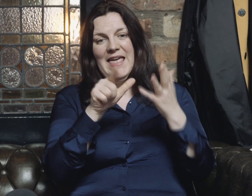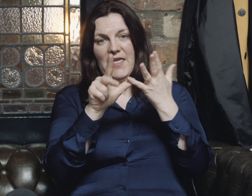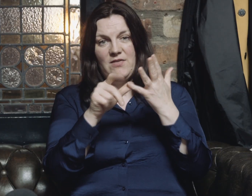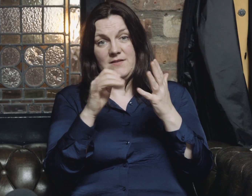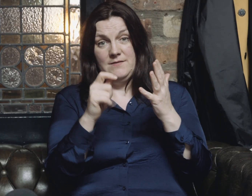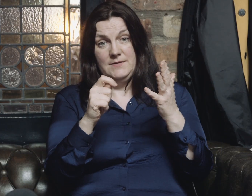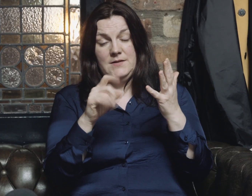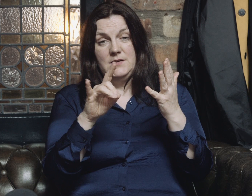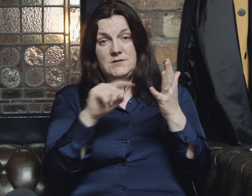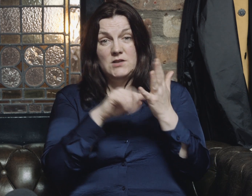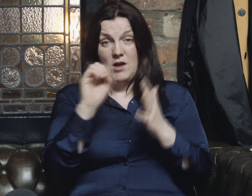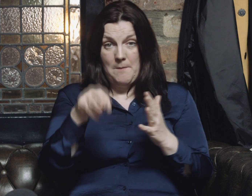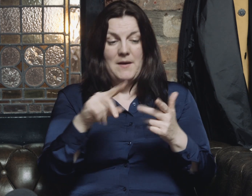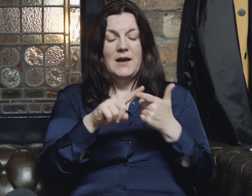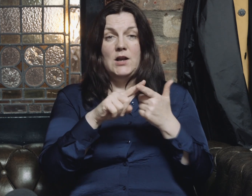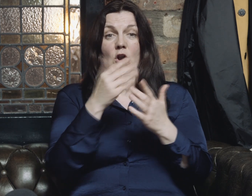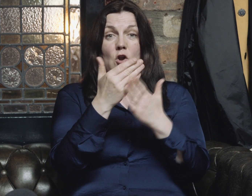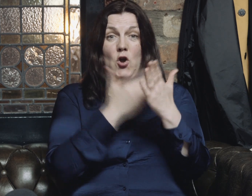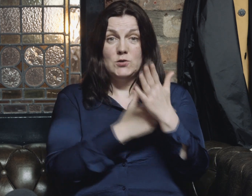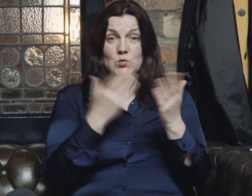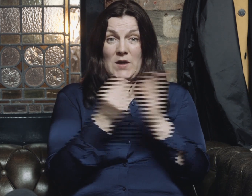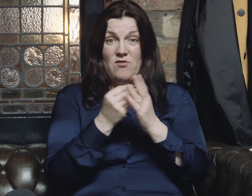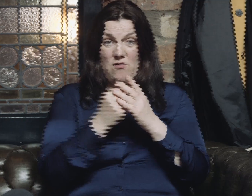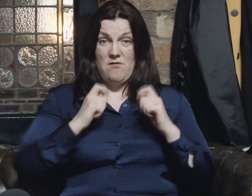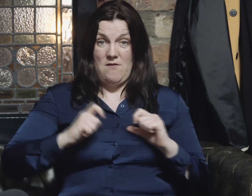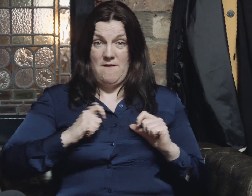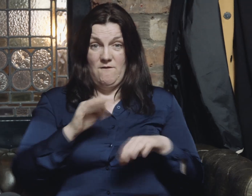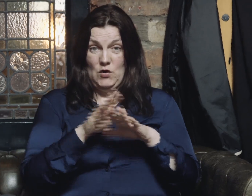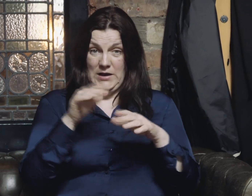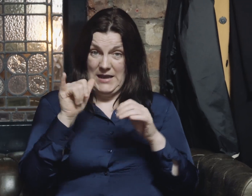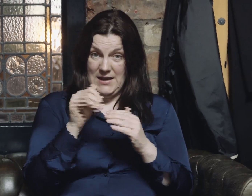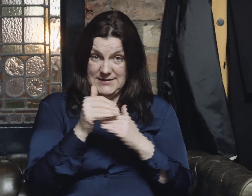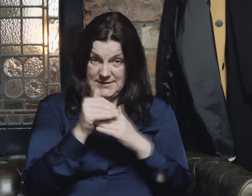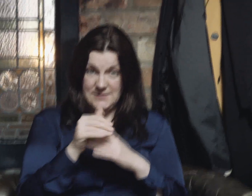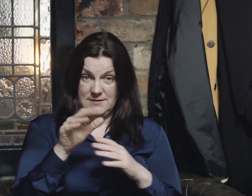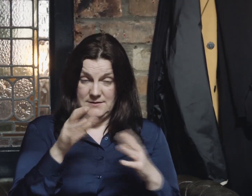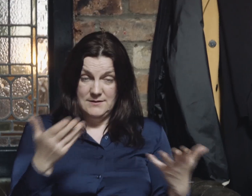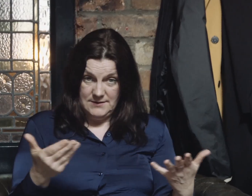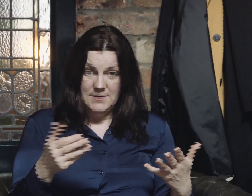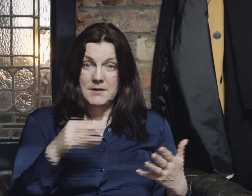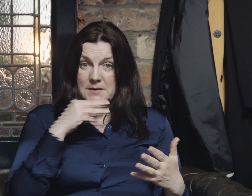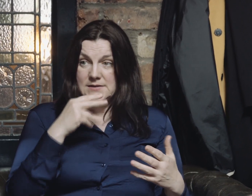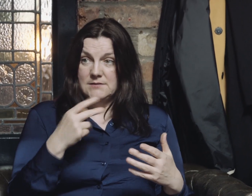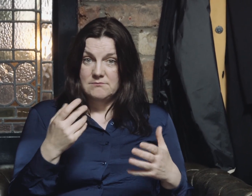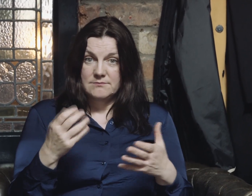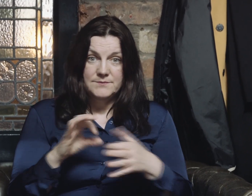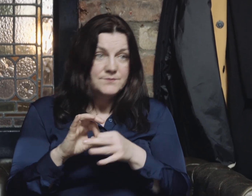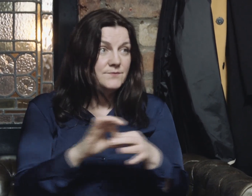Together for Yes, and there's lots of different ways in which we can really